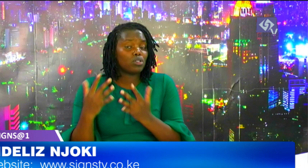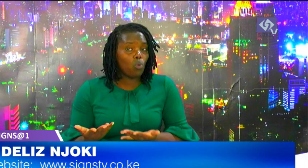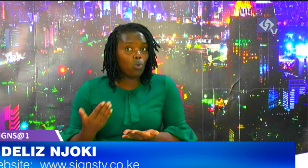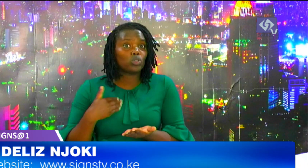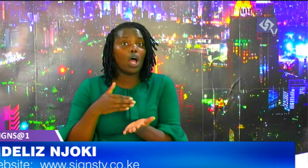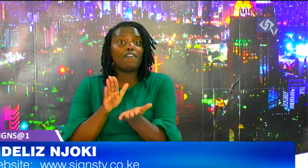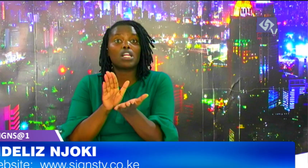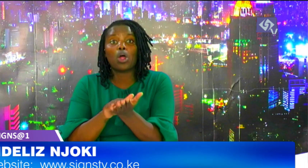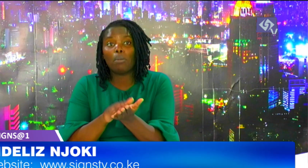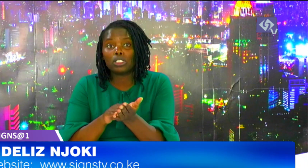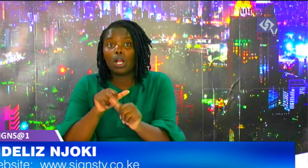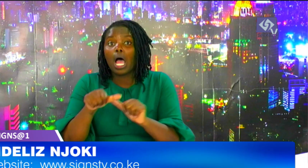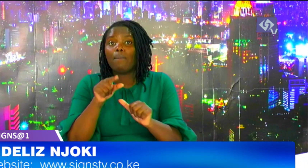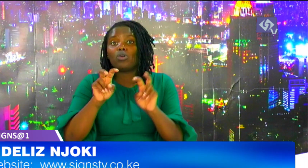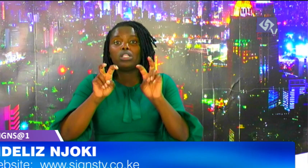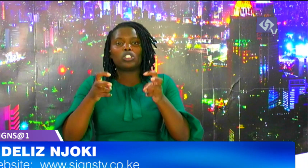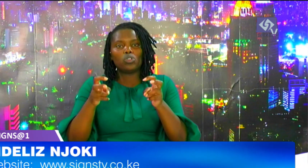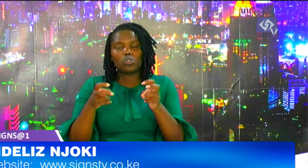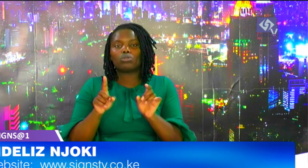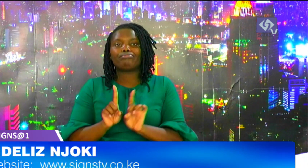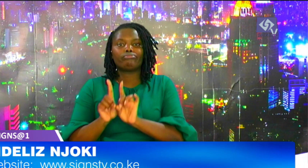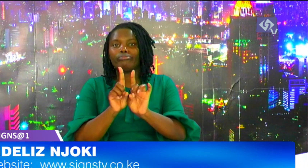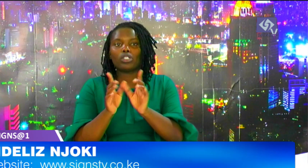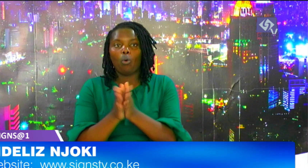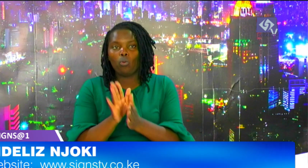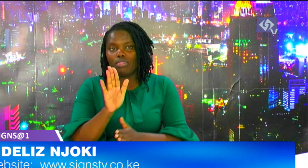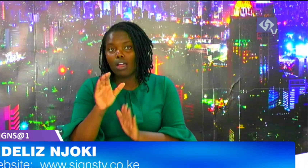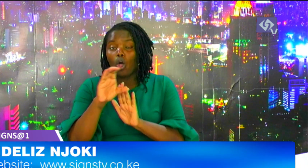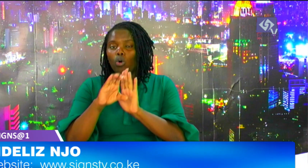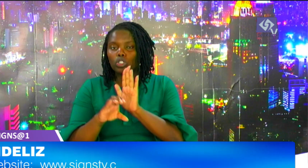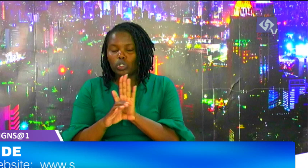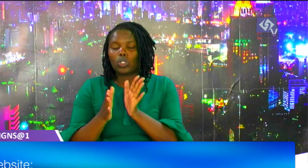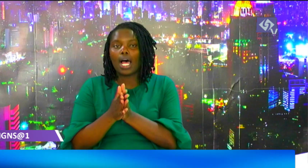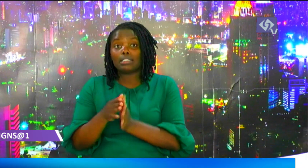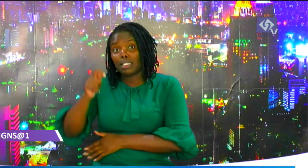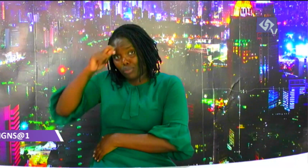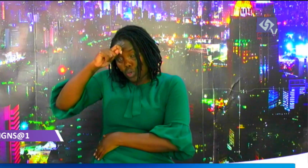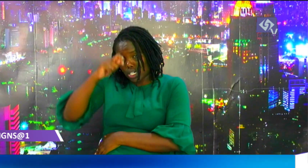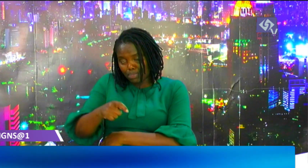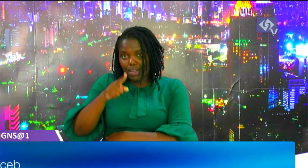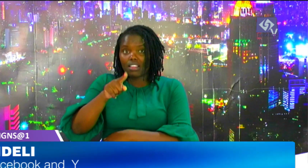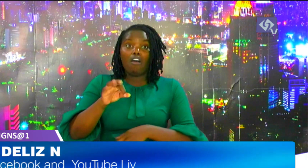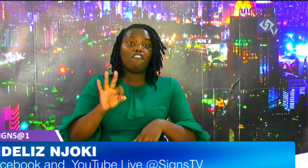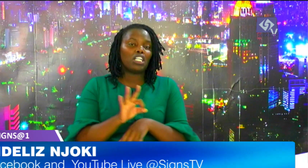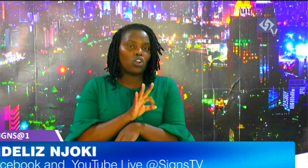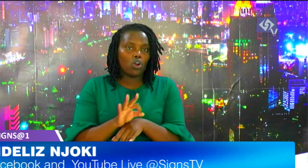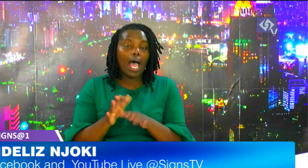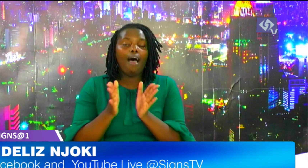committee is expected to recommend appropriate legal and policy reforms on these issues